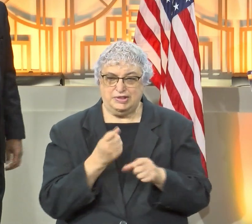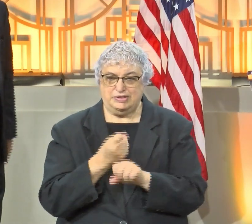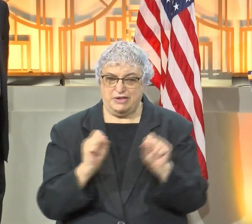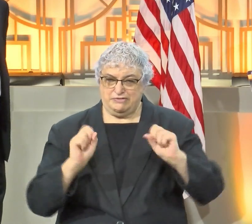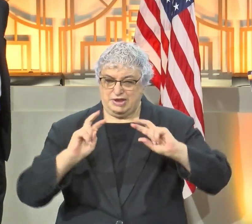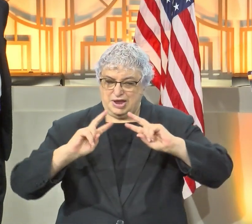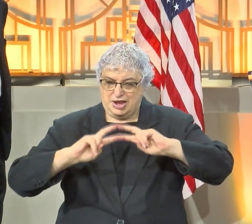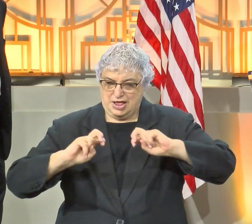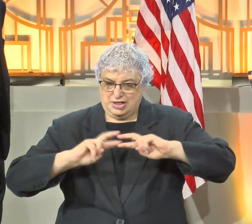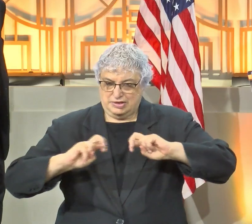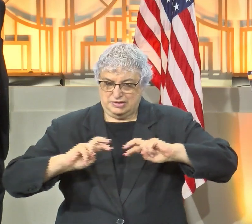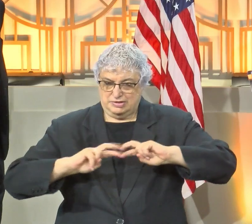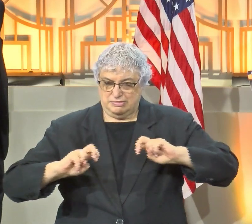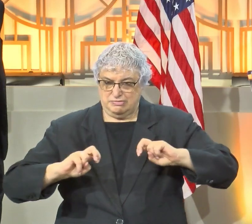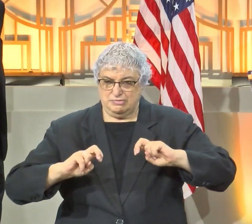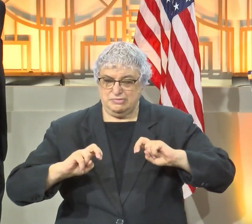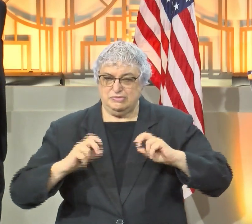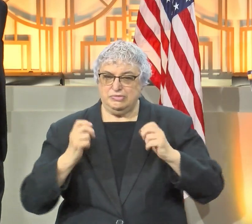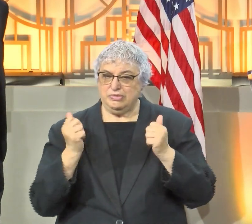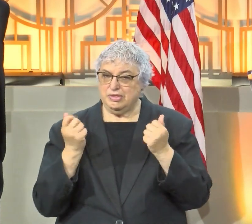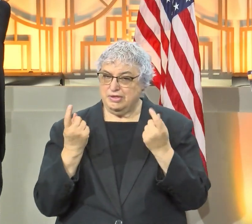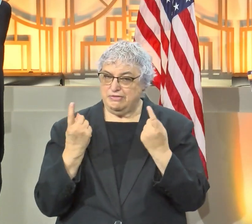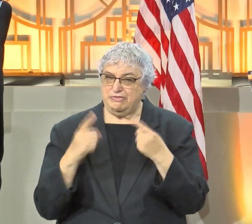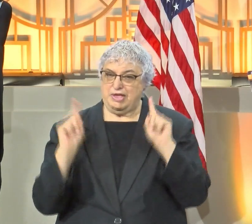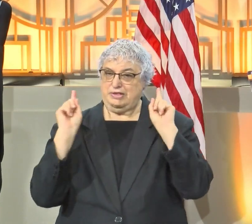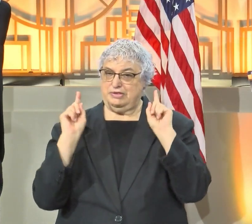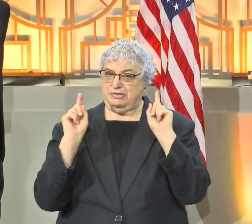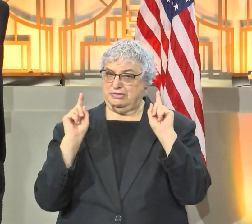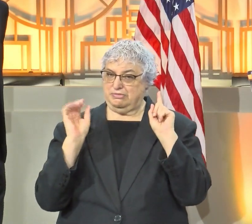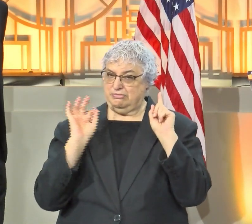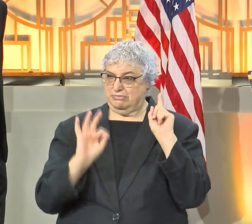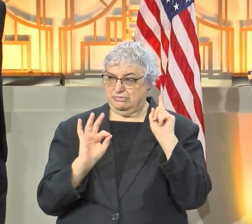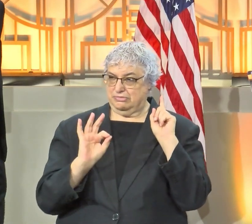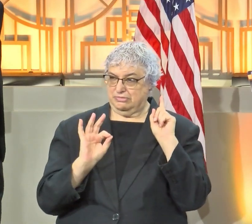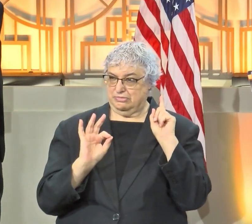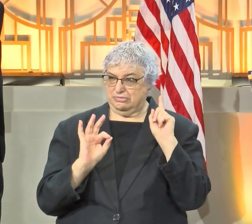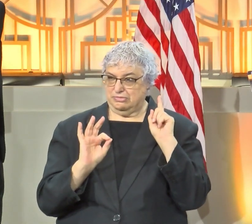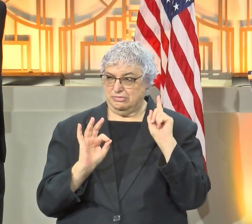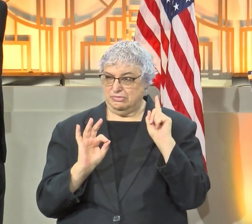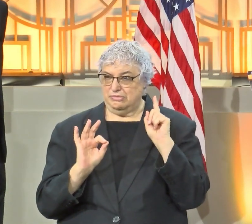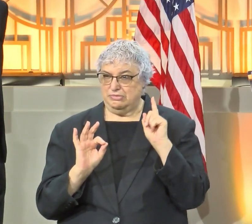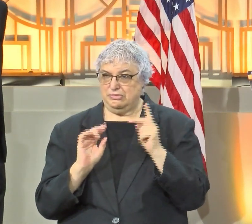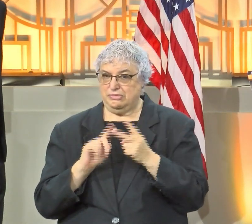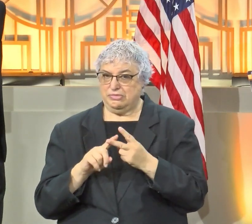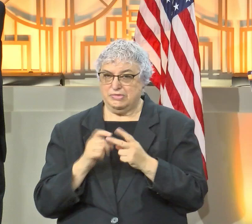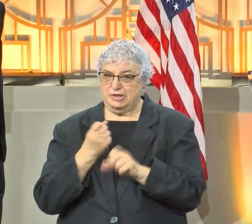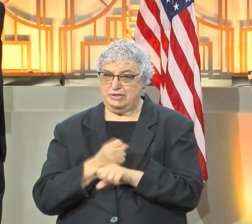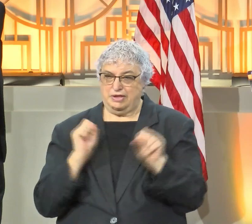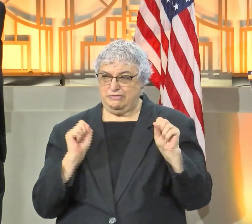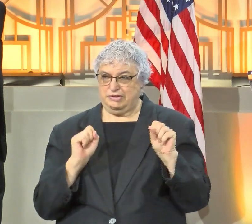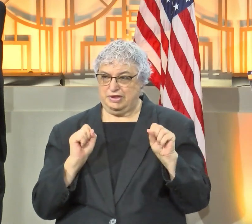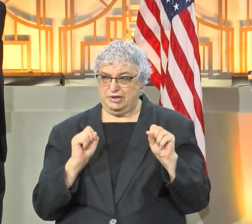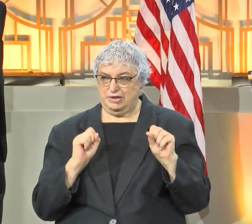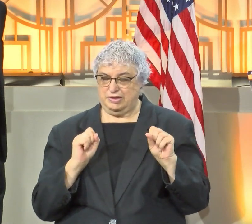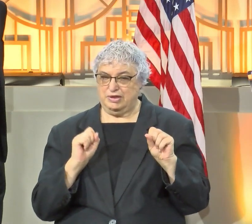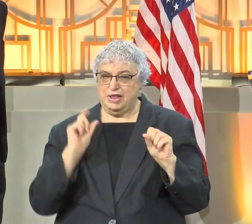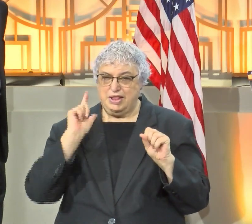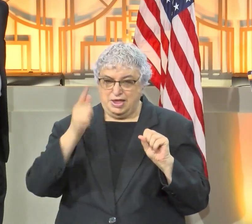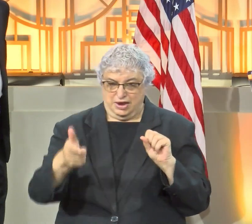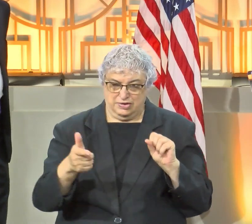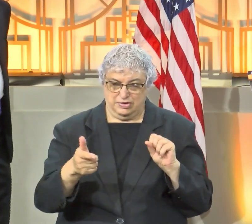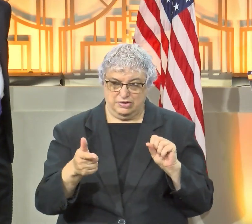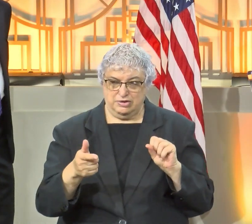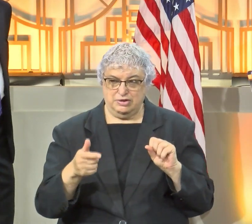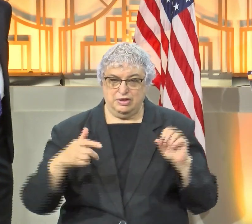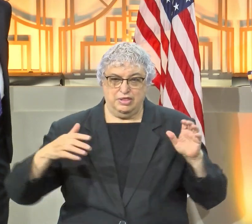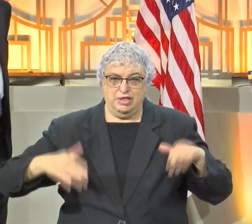So we're talking about the efficacy of the vaccine, which appears to be very high. They did not comment on the safety. That is to come. Now, there's no reason to